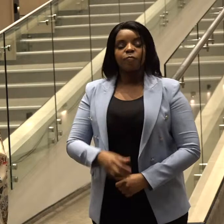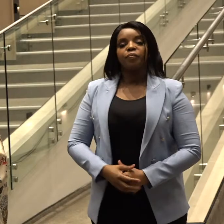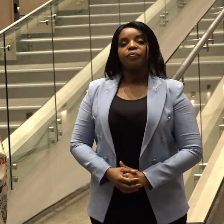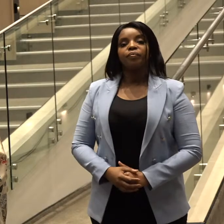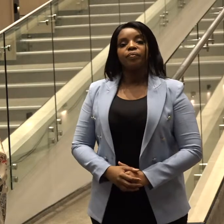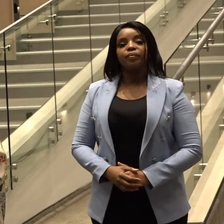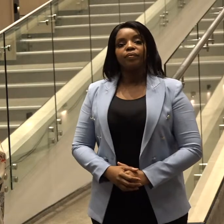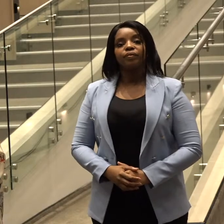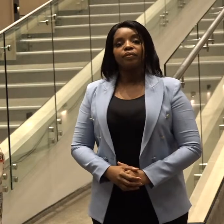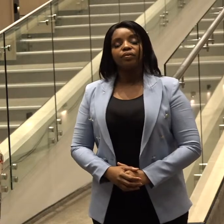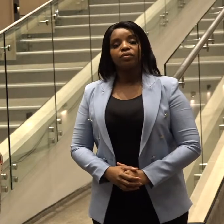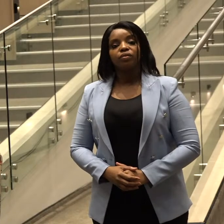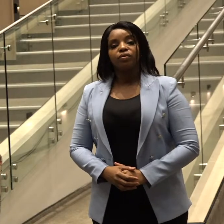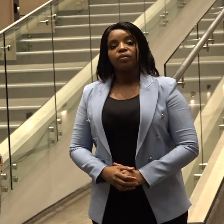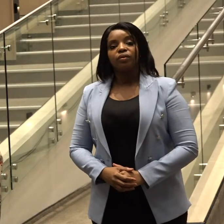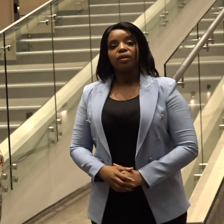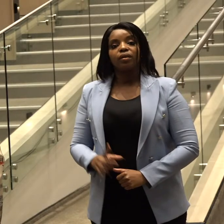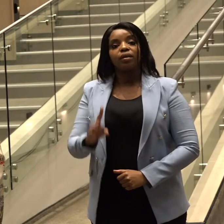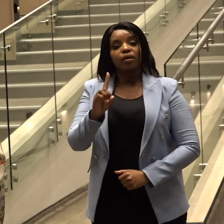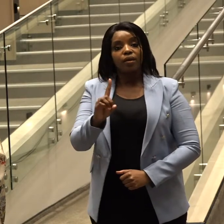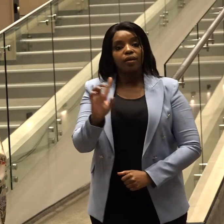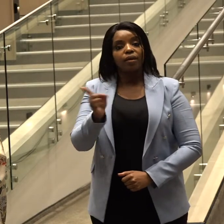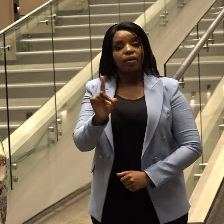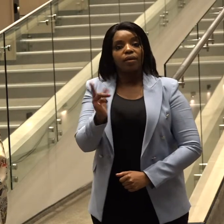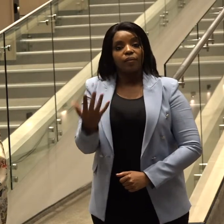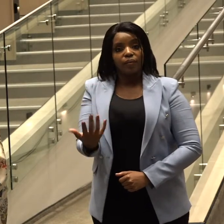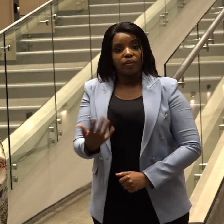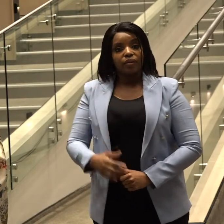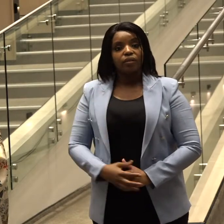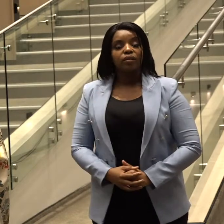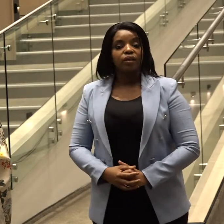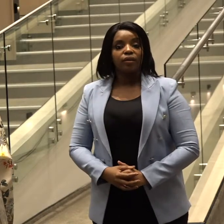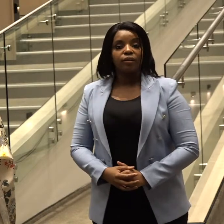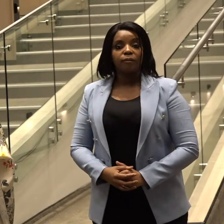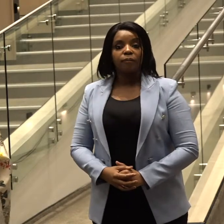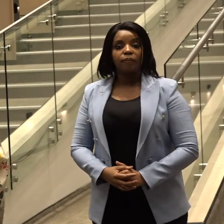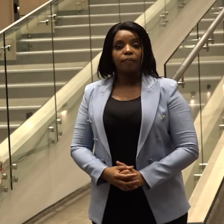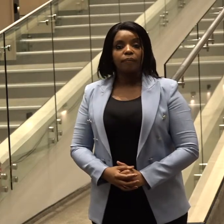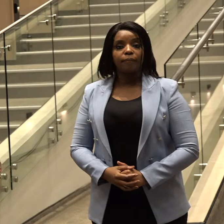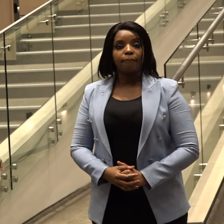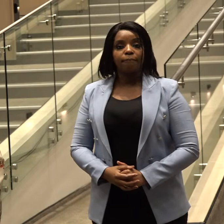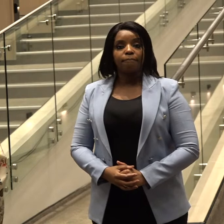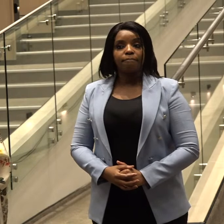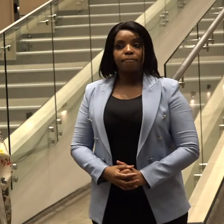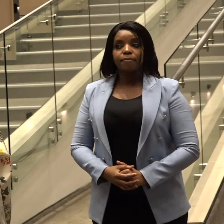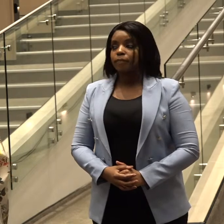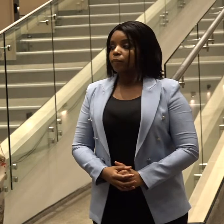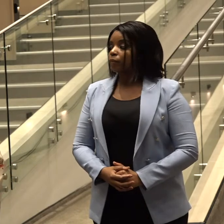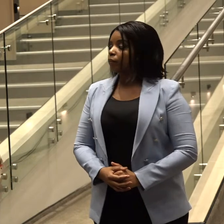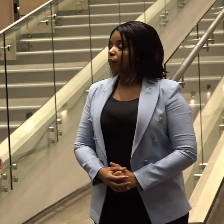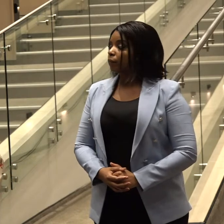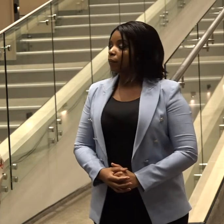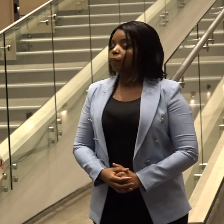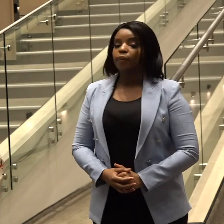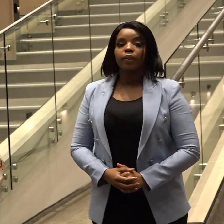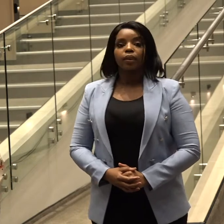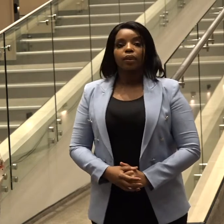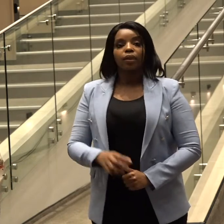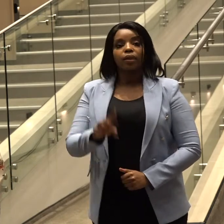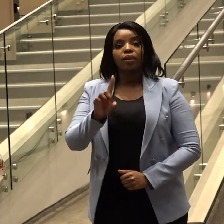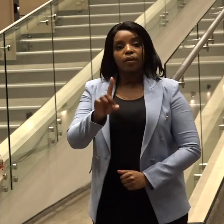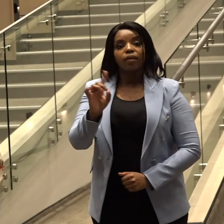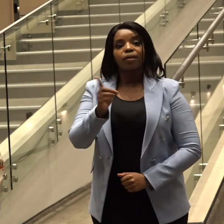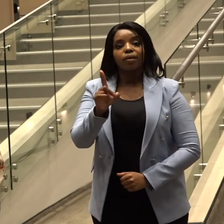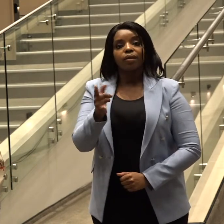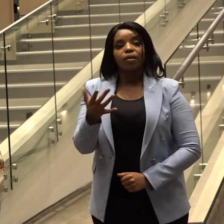is around the rendering of but okay the first one is around